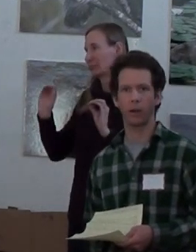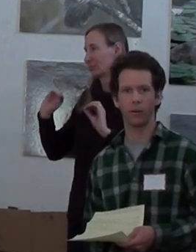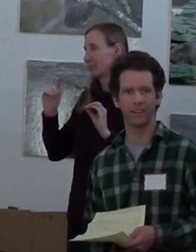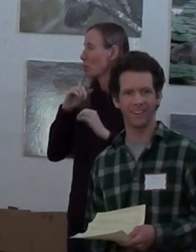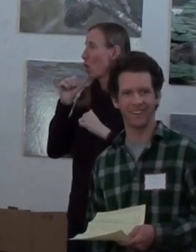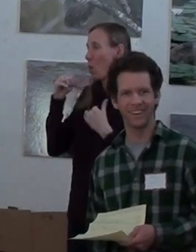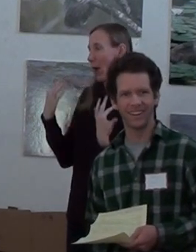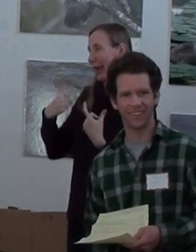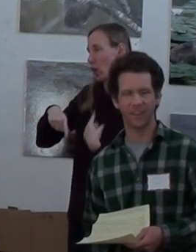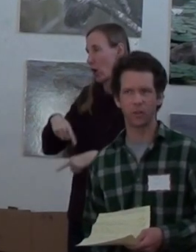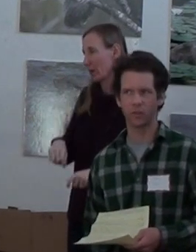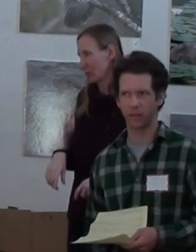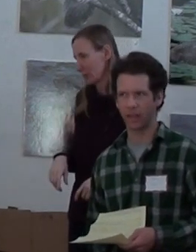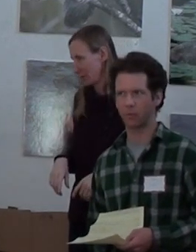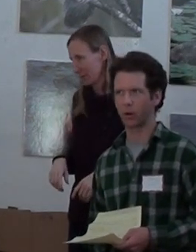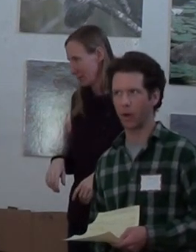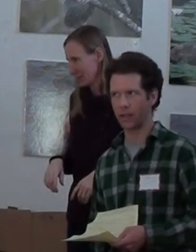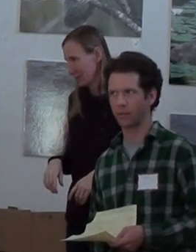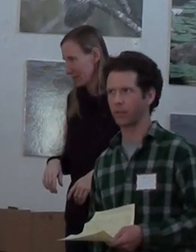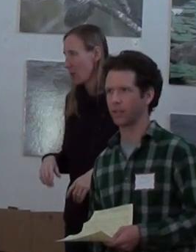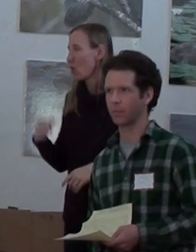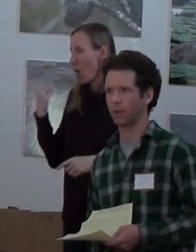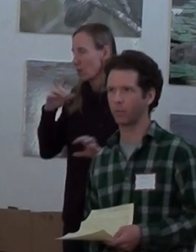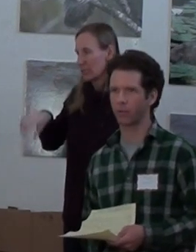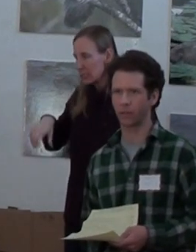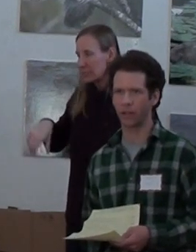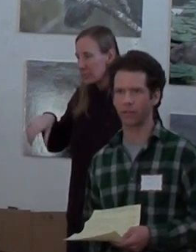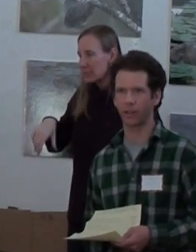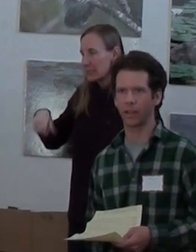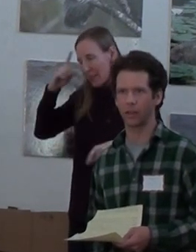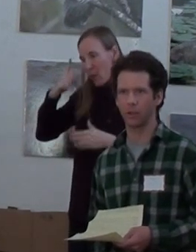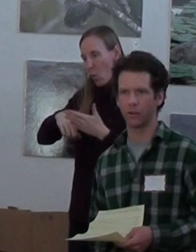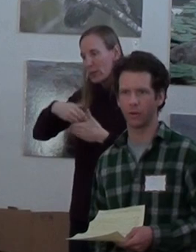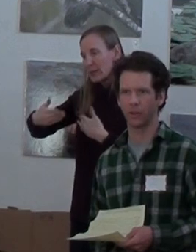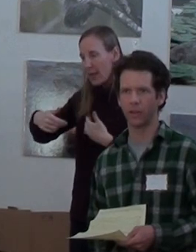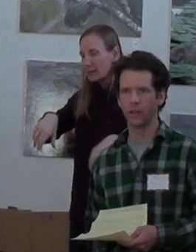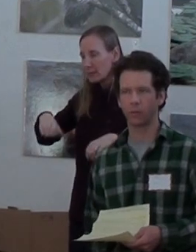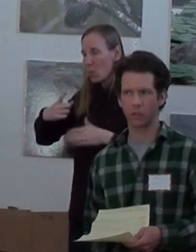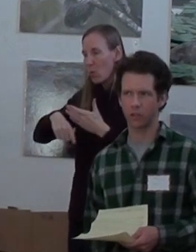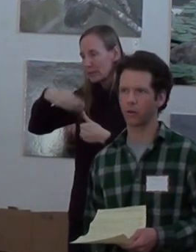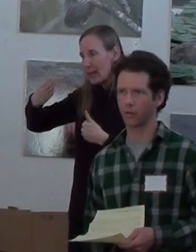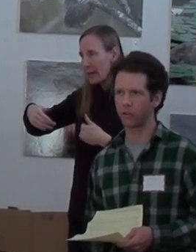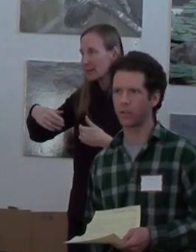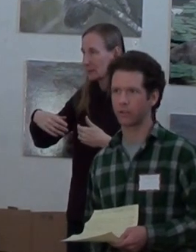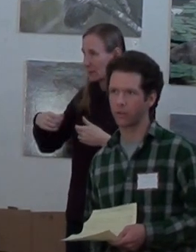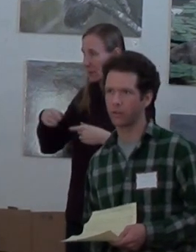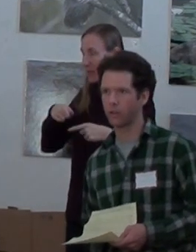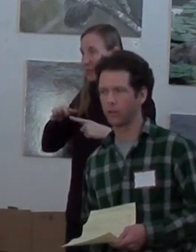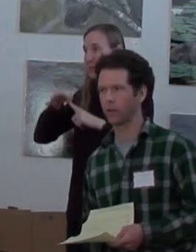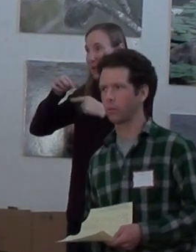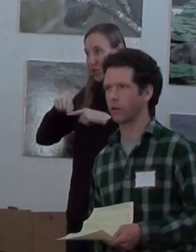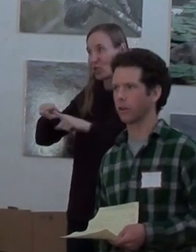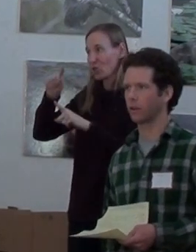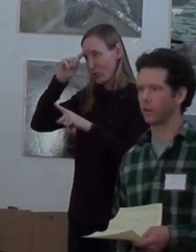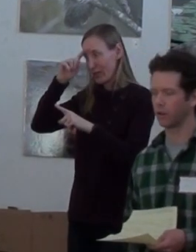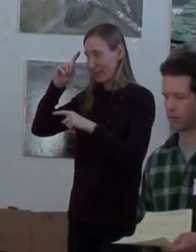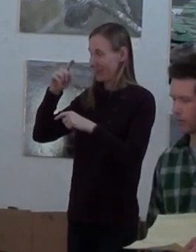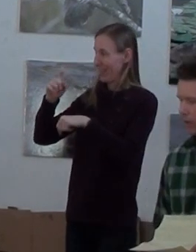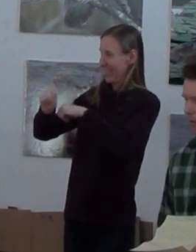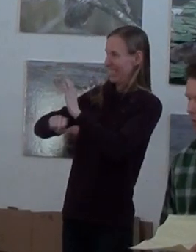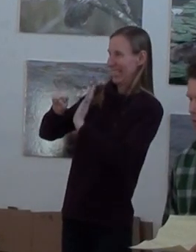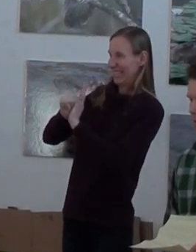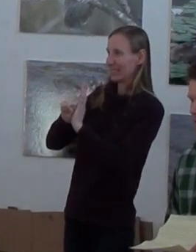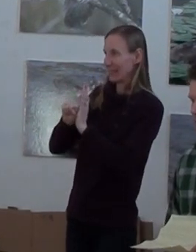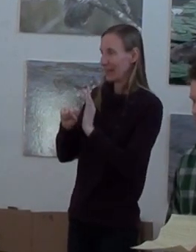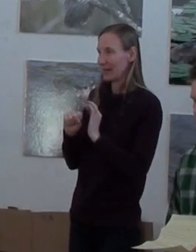waiting around. They're usually kind of proactive, thinking about what's the next thing I need to be doing, especially during the season. You know,